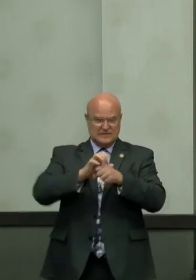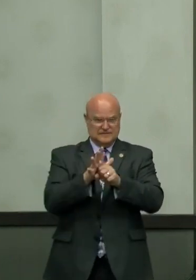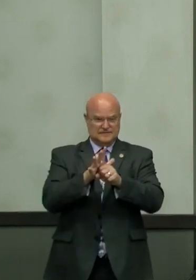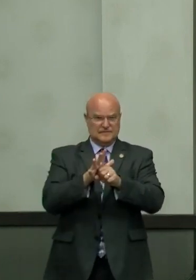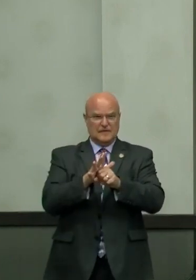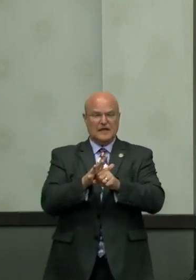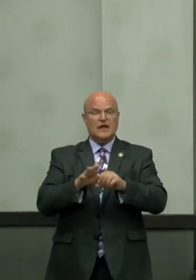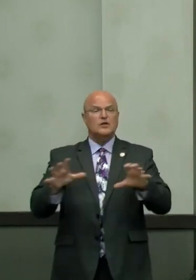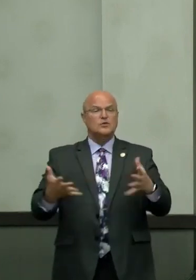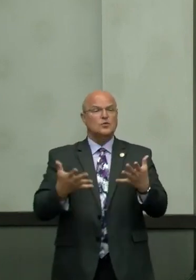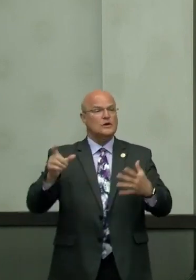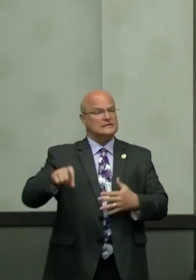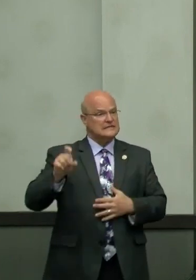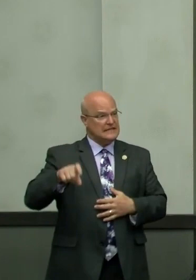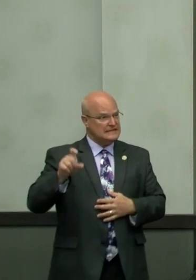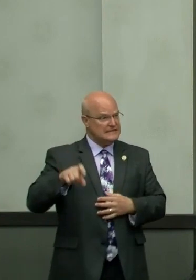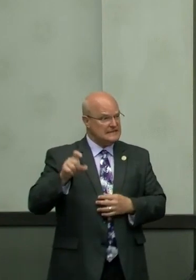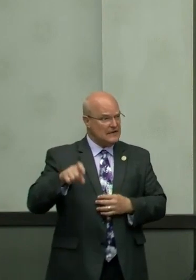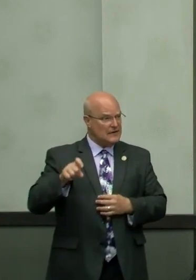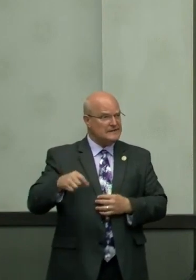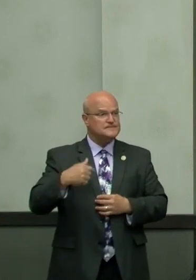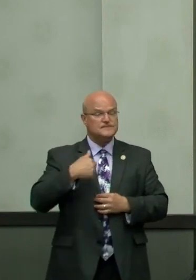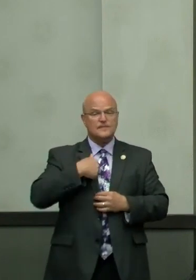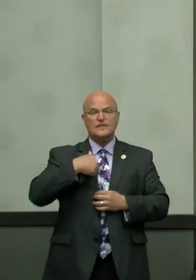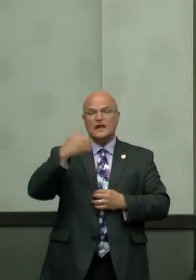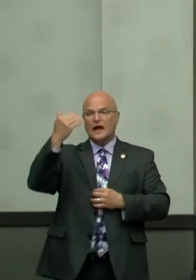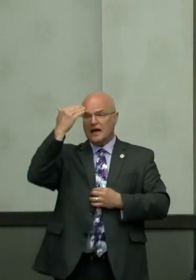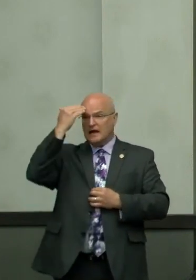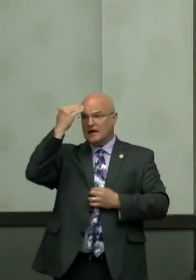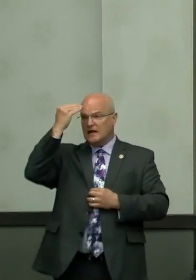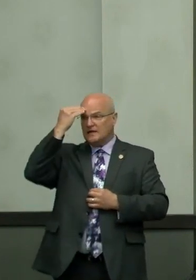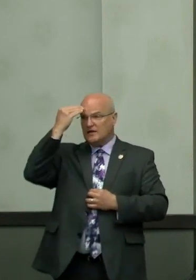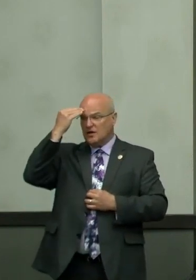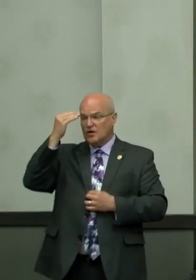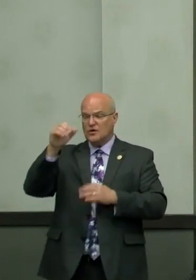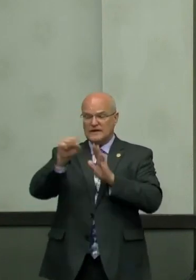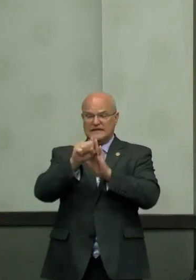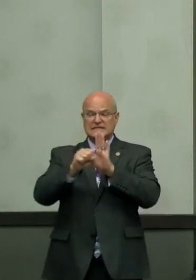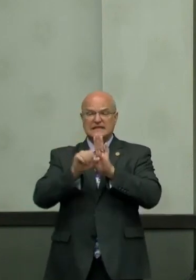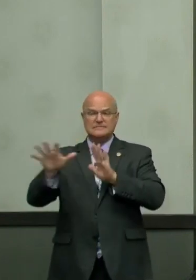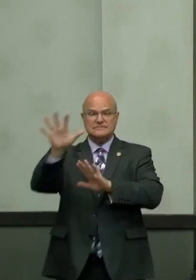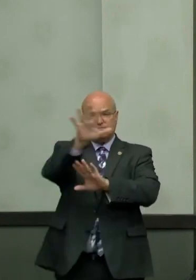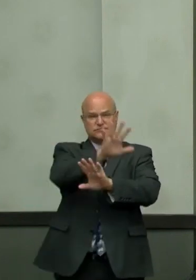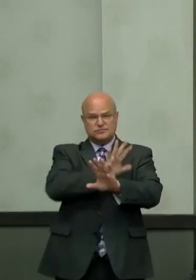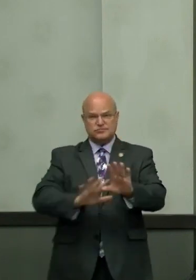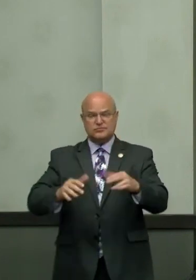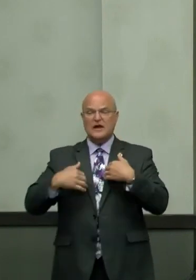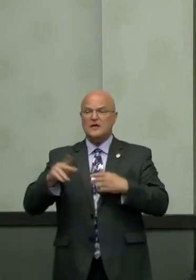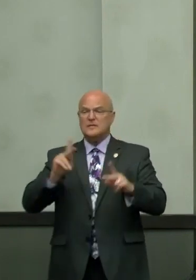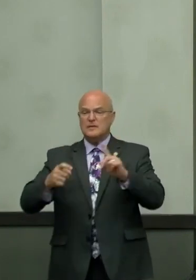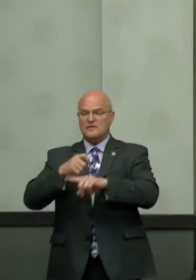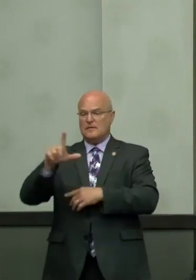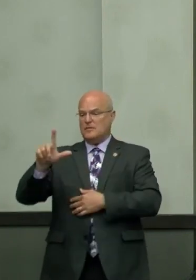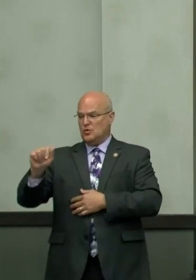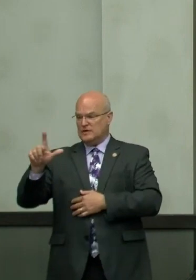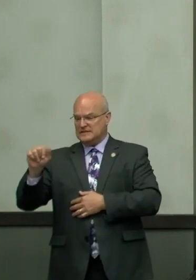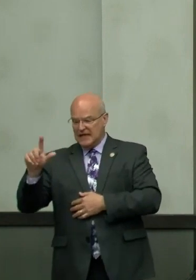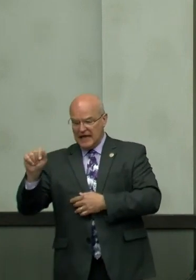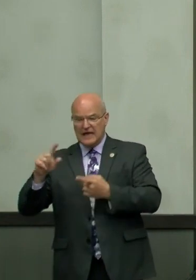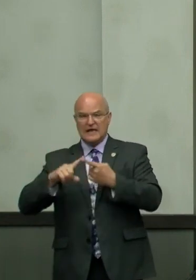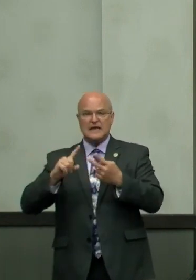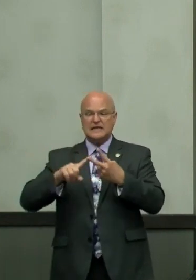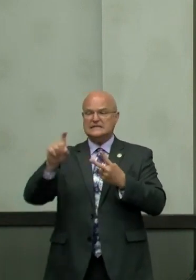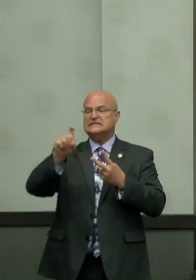is necessary. And I know that in our surrounding states, we have folks from Louisiana